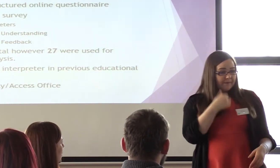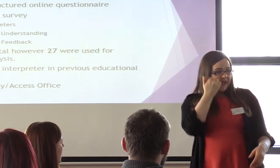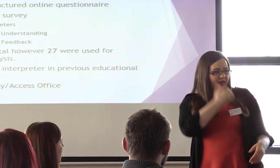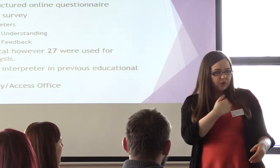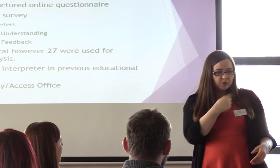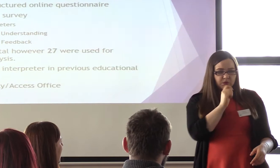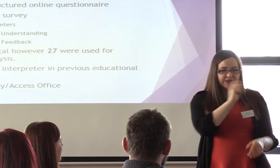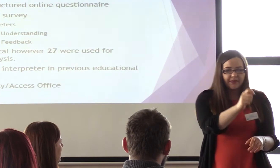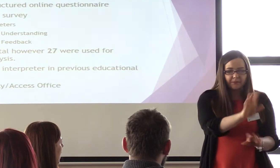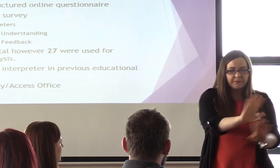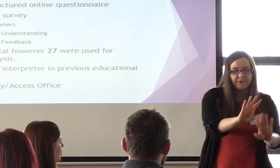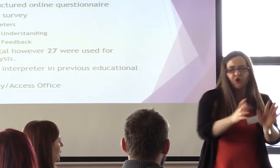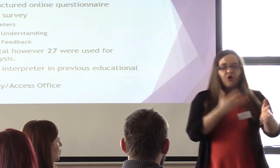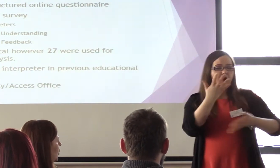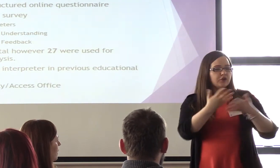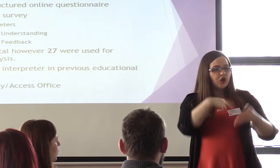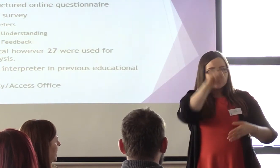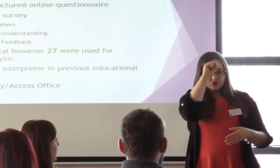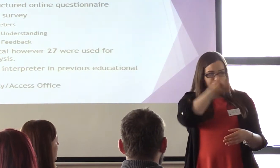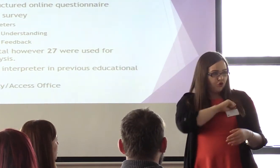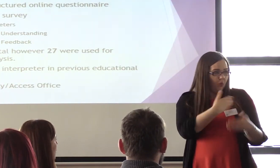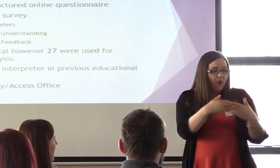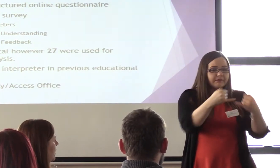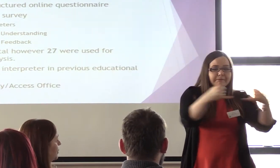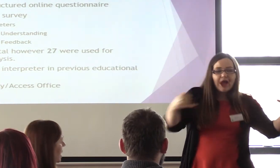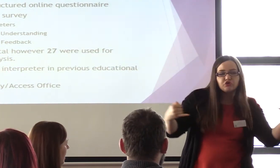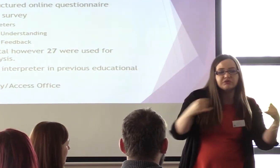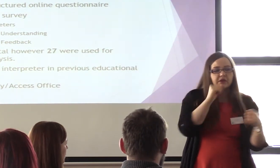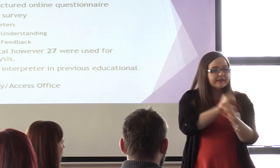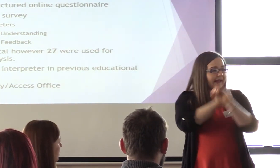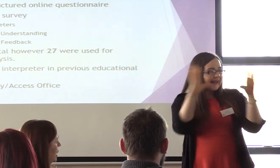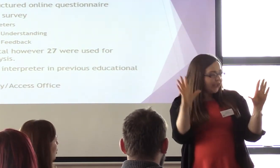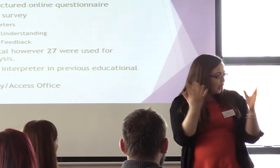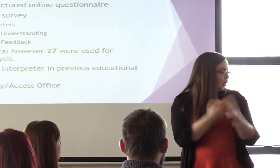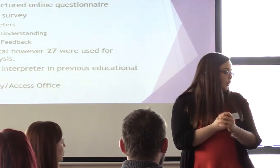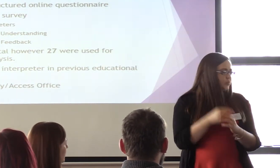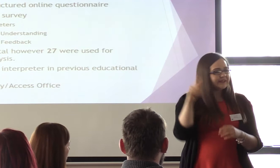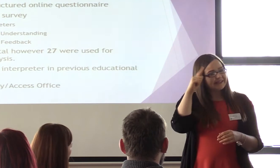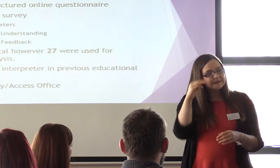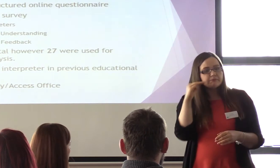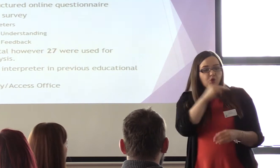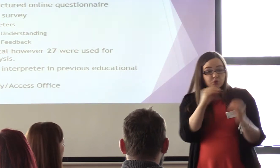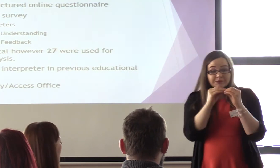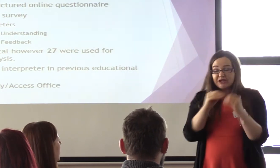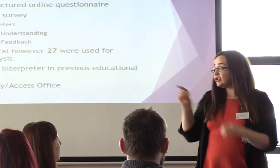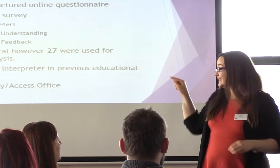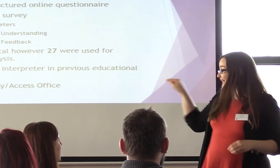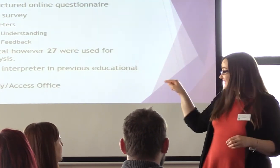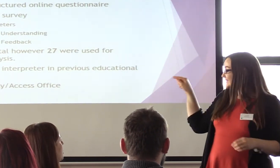before attending college, you're not sure of what it is that you're allowed or not allowed to do. You're not sure of your boundaries. And I think that that's